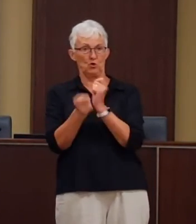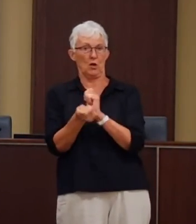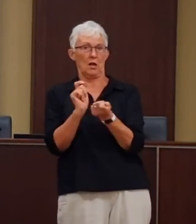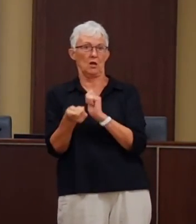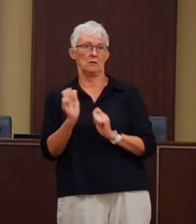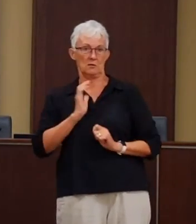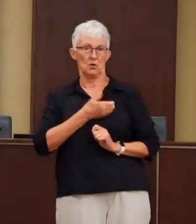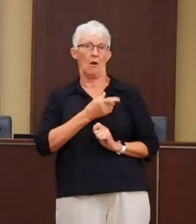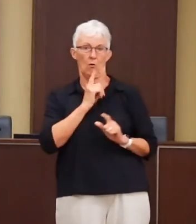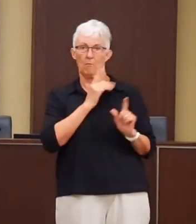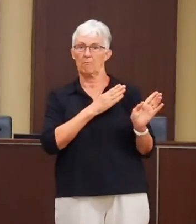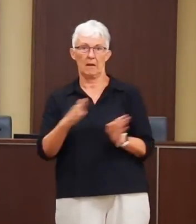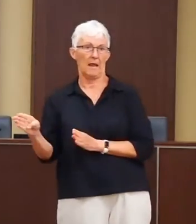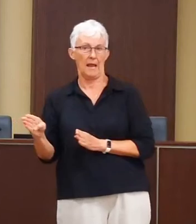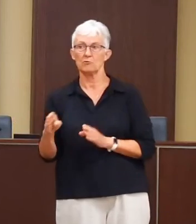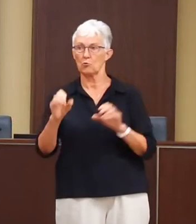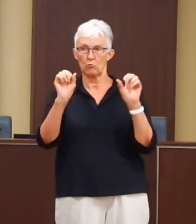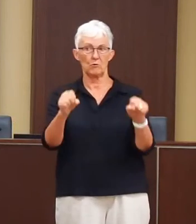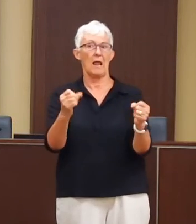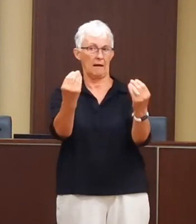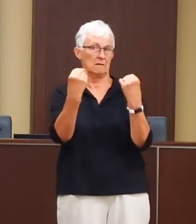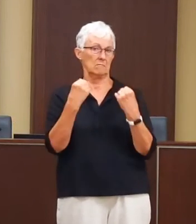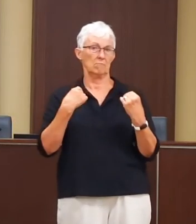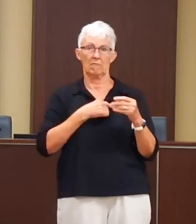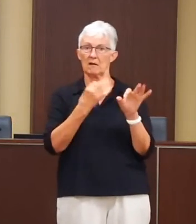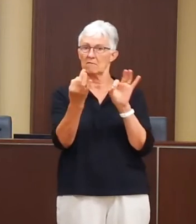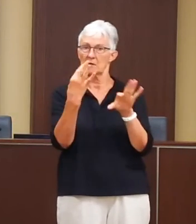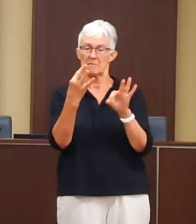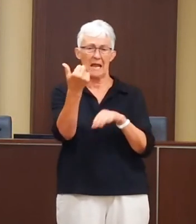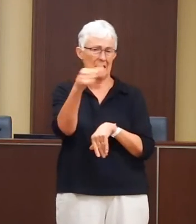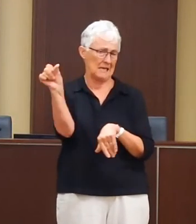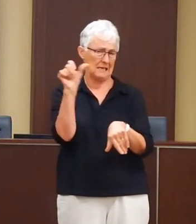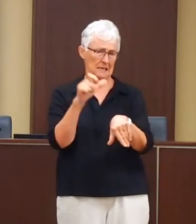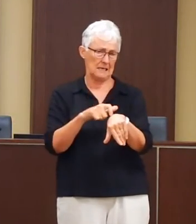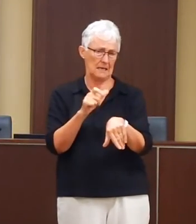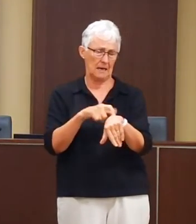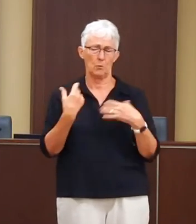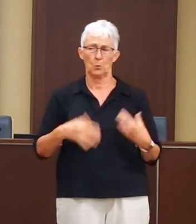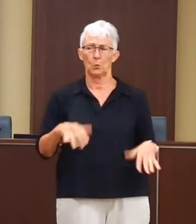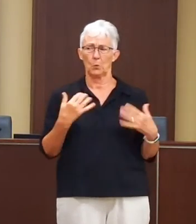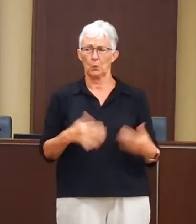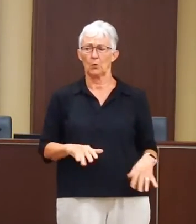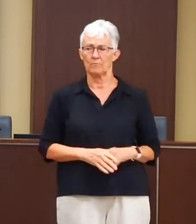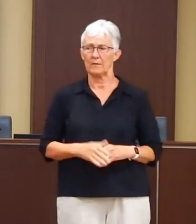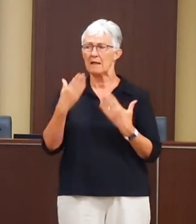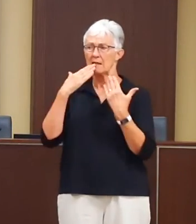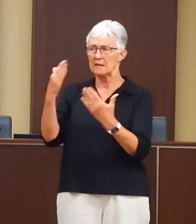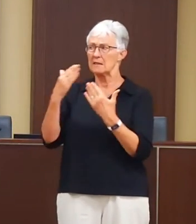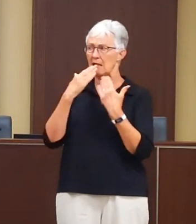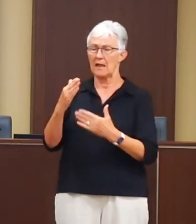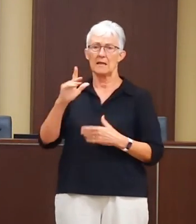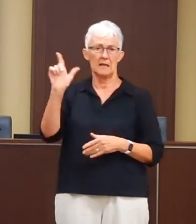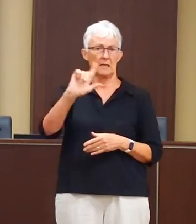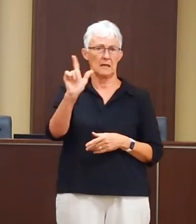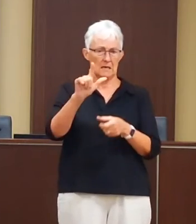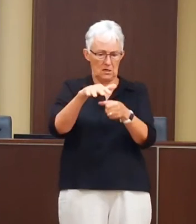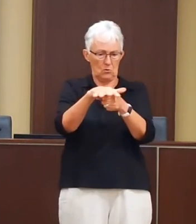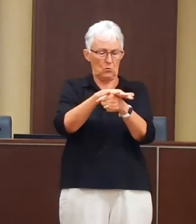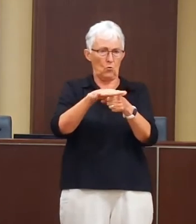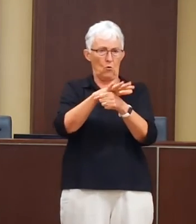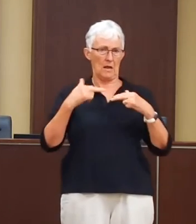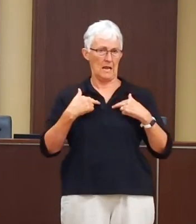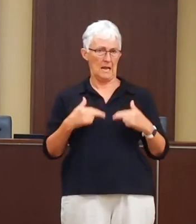year. We do want to thank the Lincoln-Lancaster Health Department for their continued collaboration and tremendous support